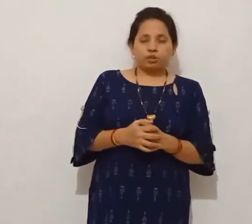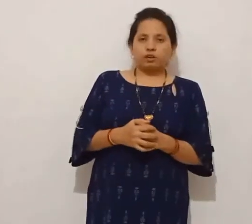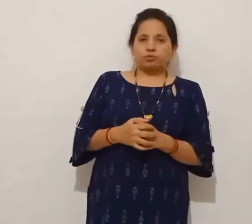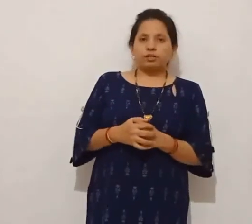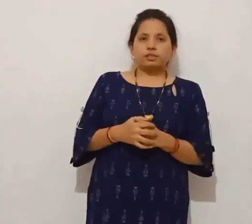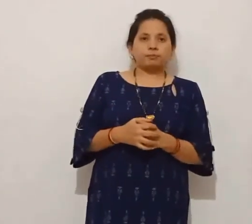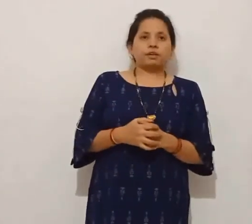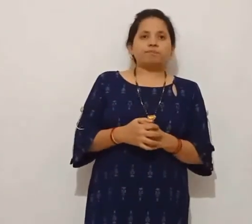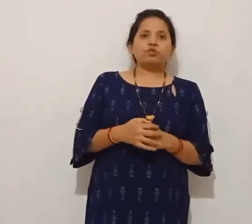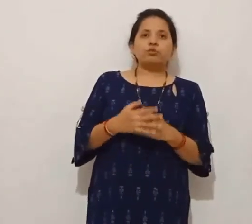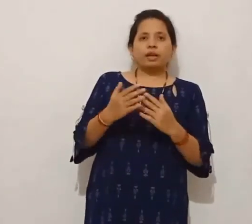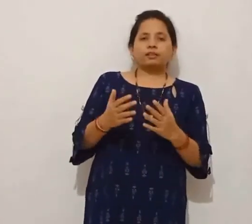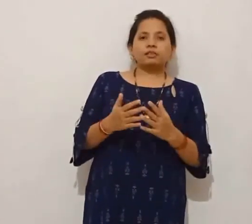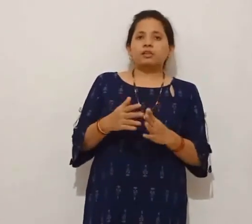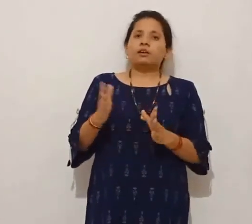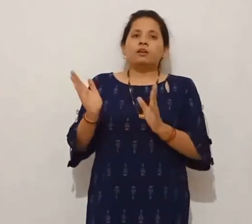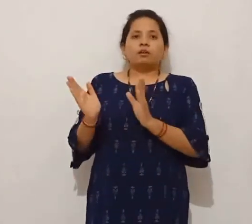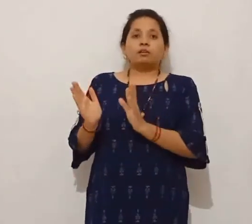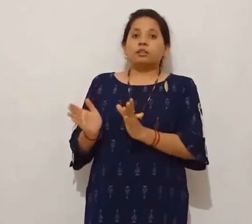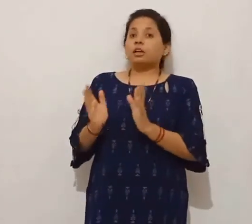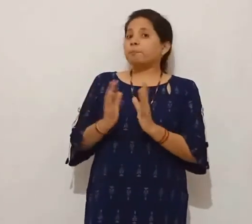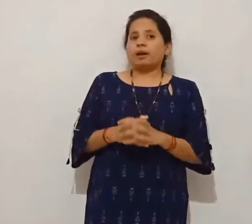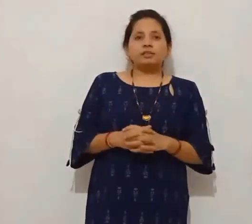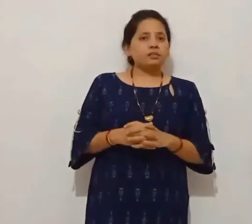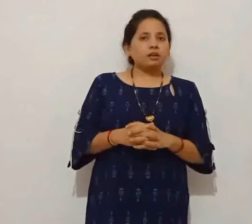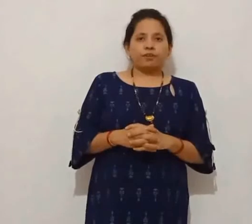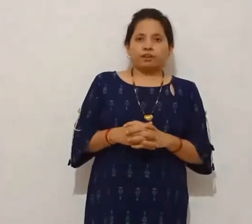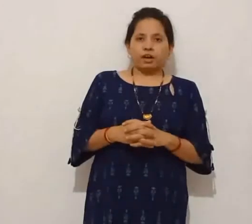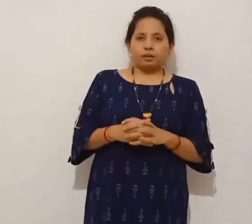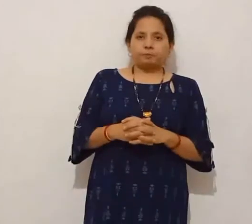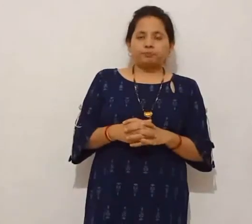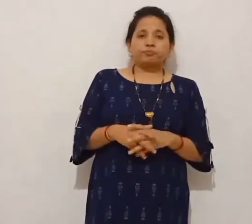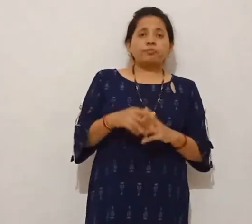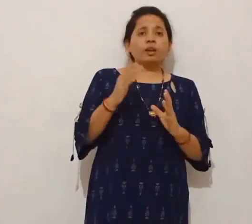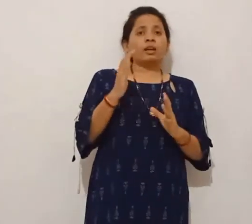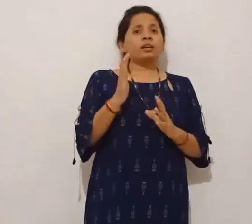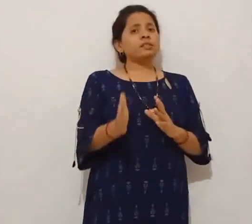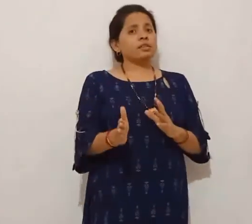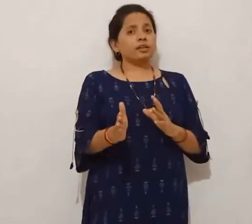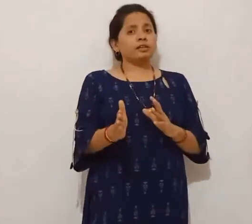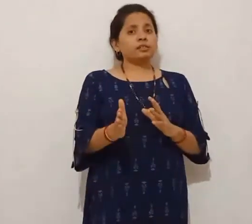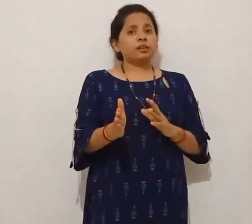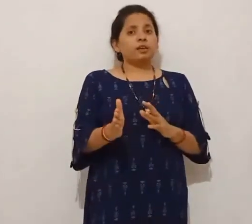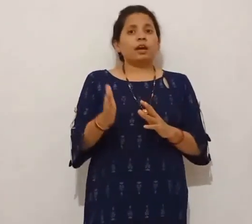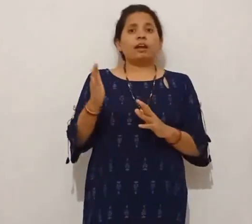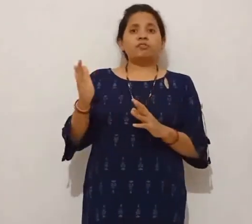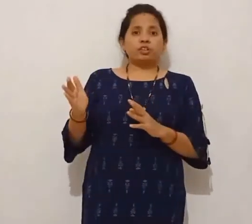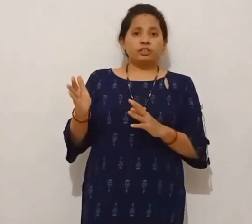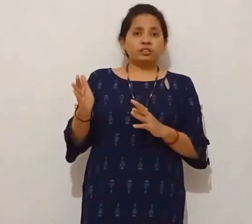are doing sometime. So like this, their prices are very high. Here sellers and traders we